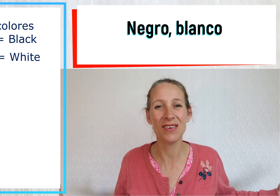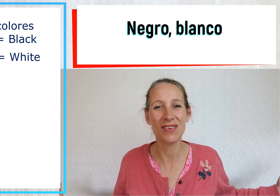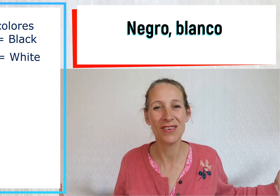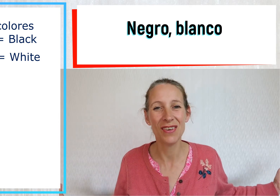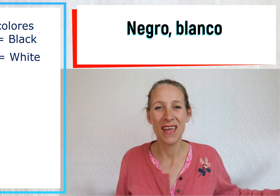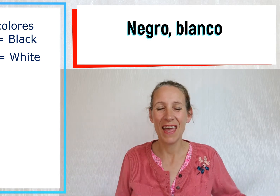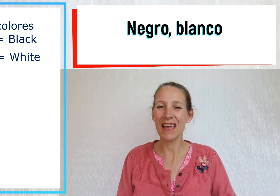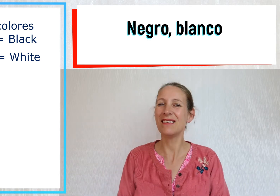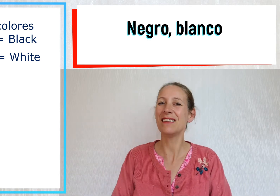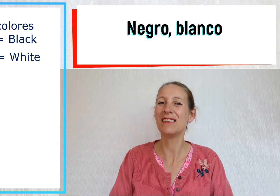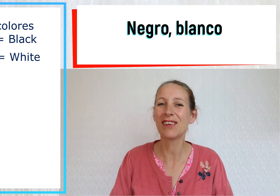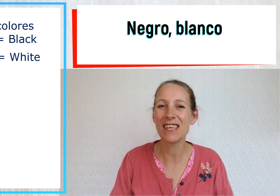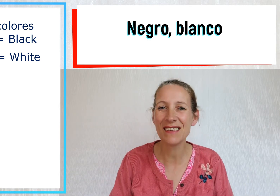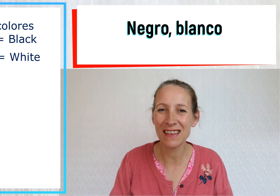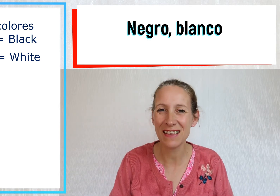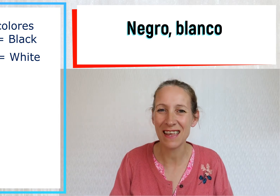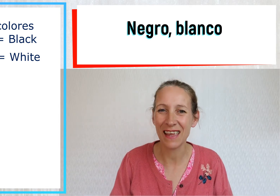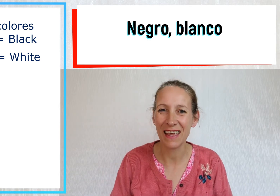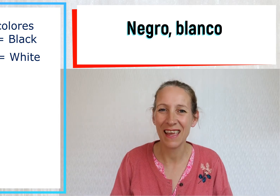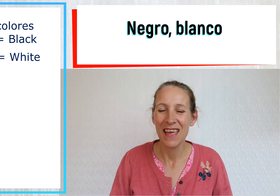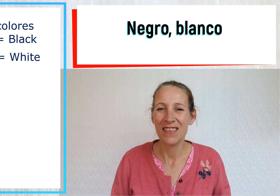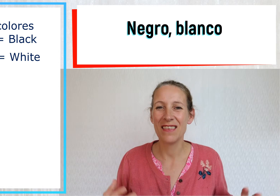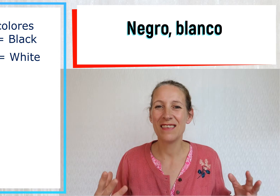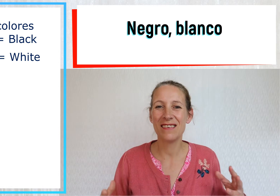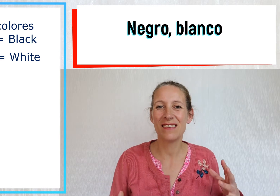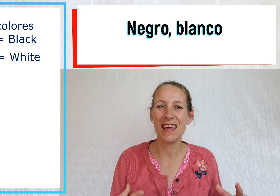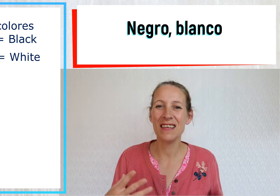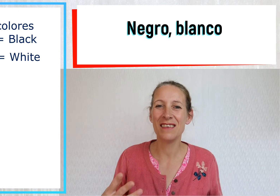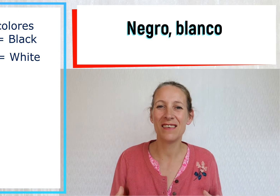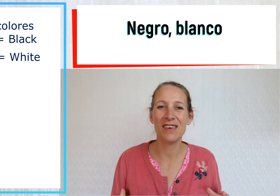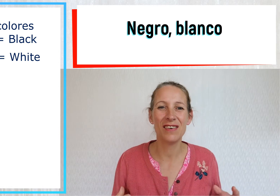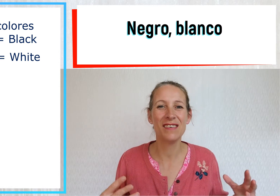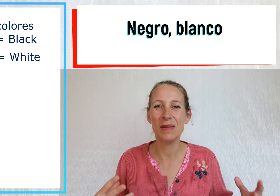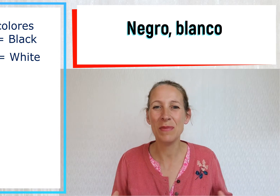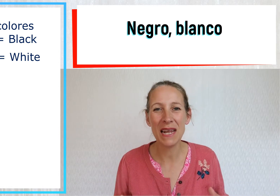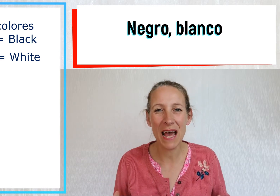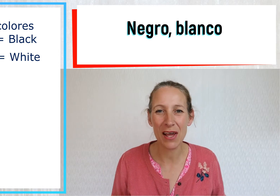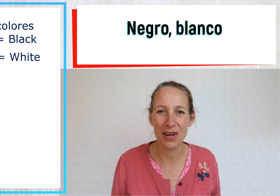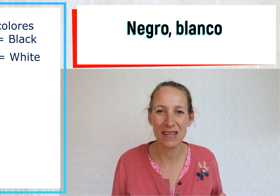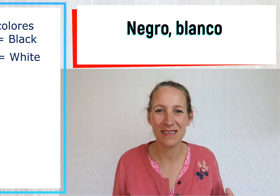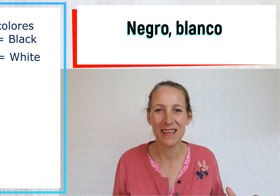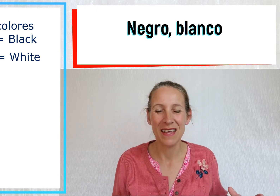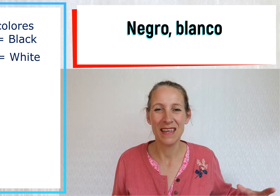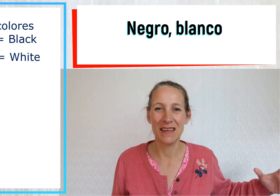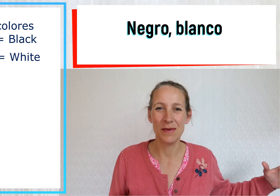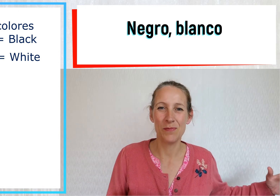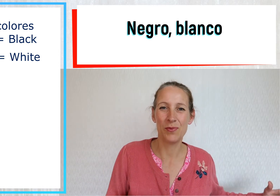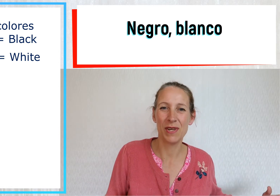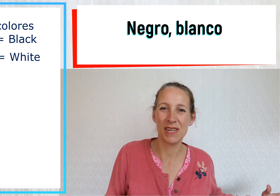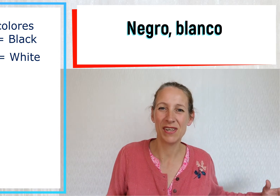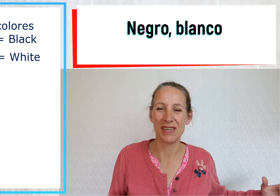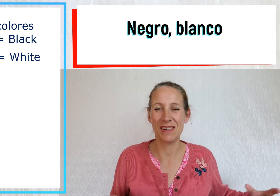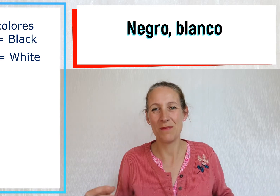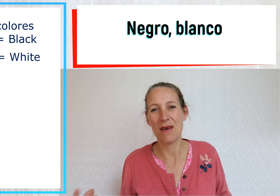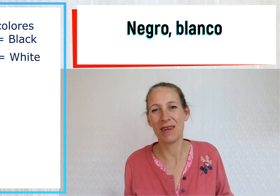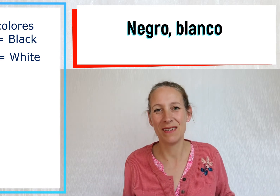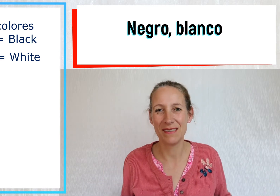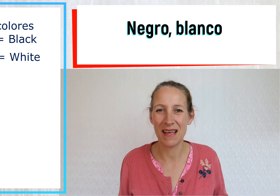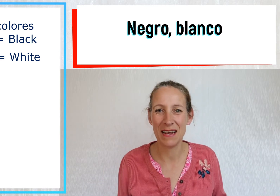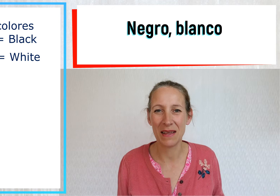strange. Es interesante that the signs are similares in British and American Sign